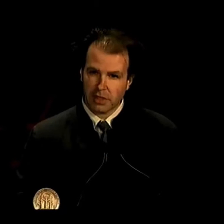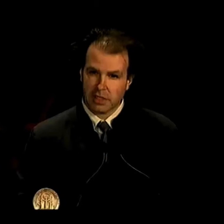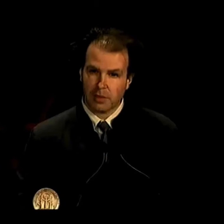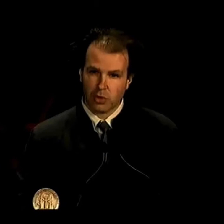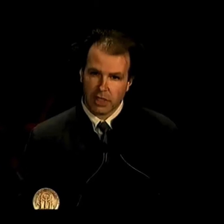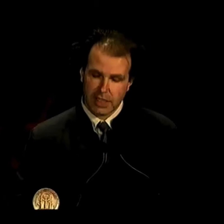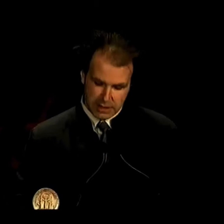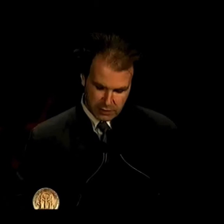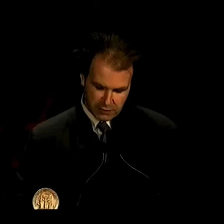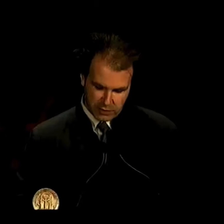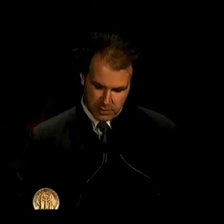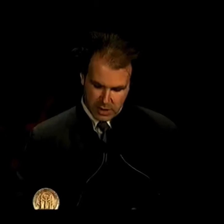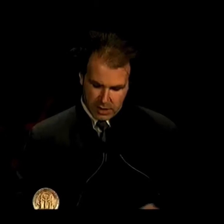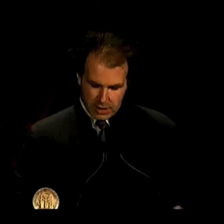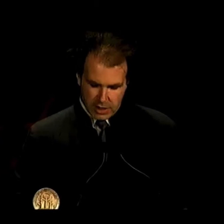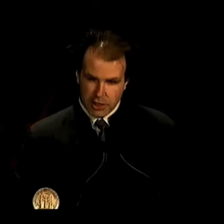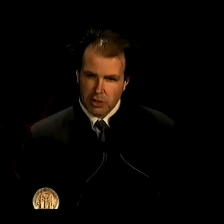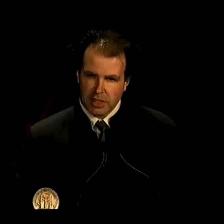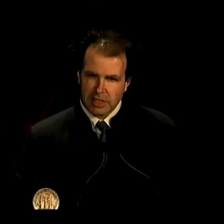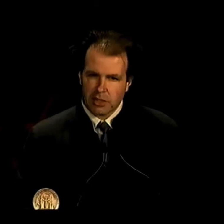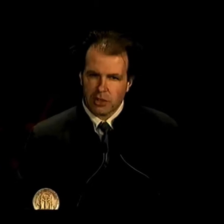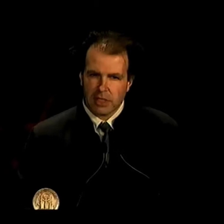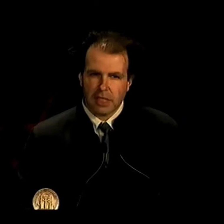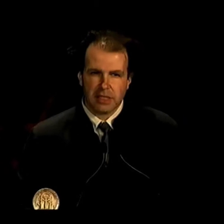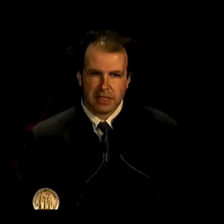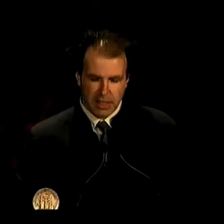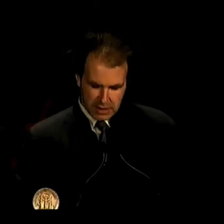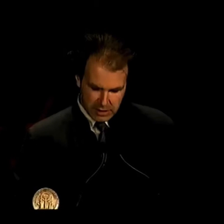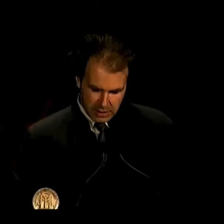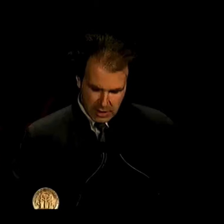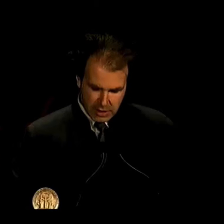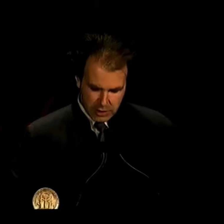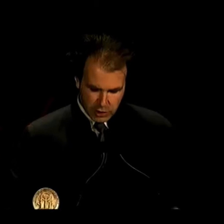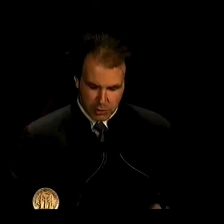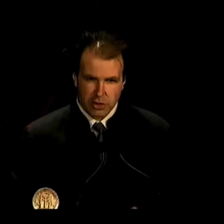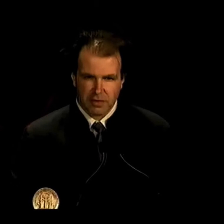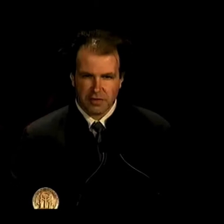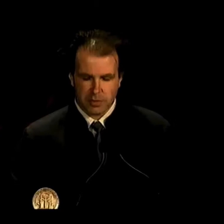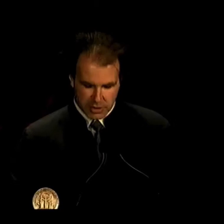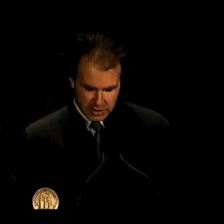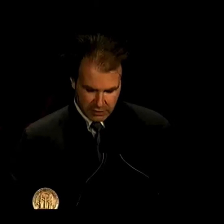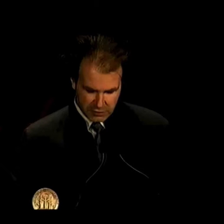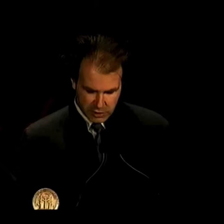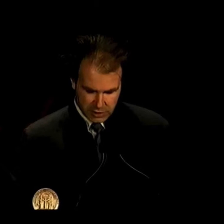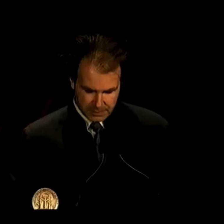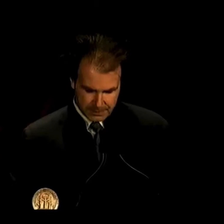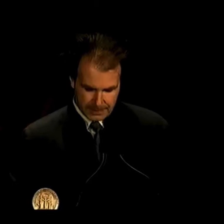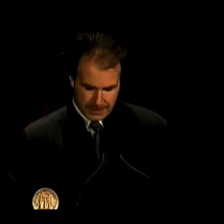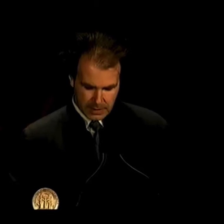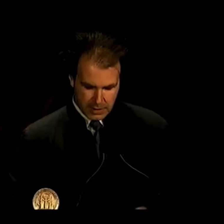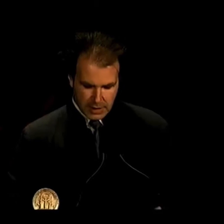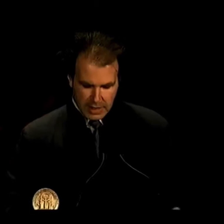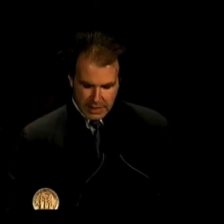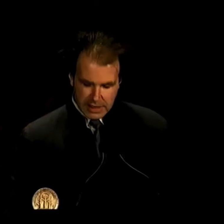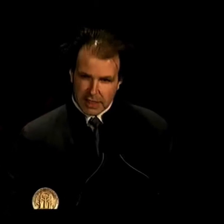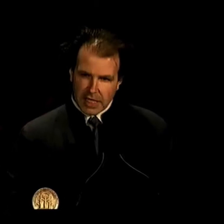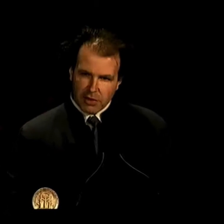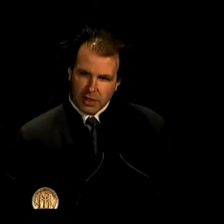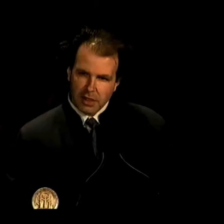and broadcasting the film, has shown its interest in understanding in documentary films on television. As I gather, In the Land